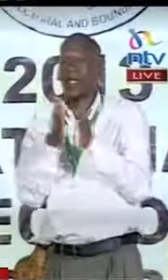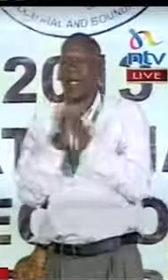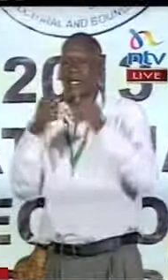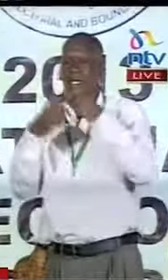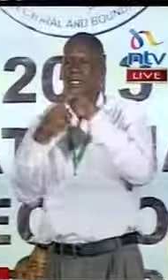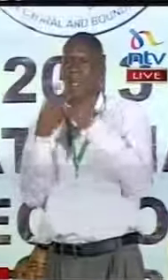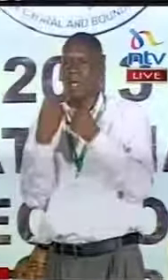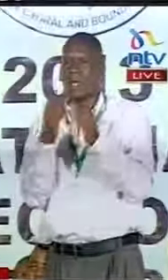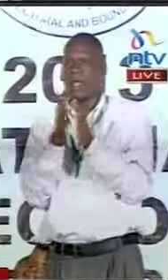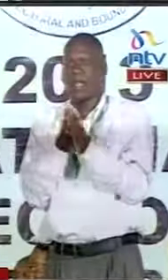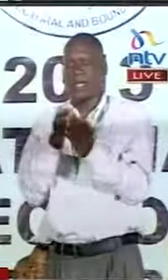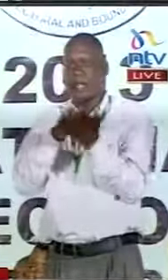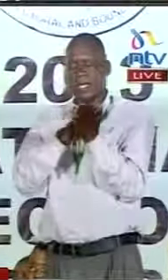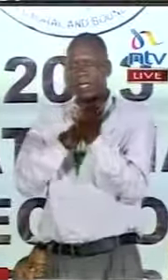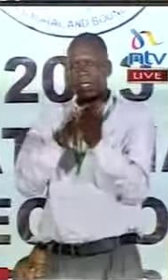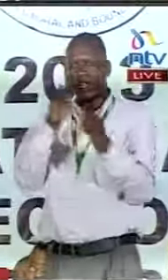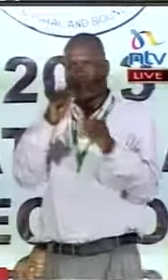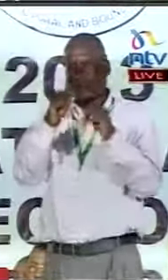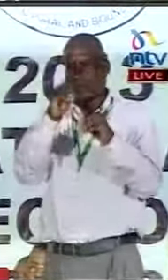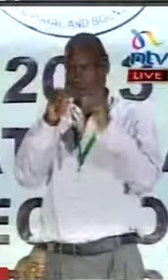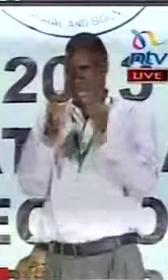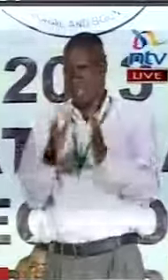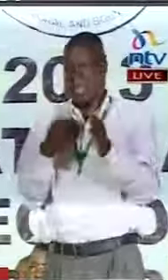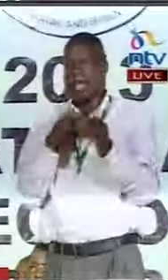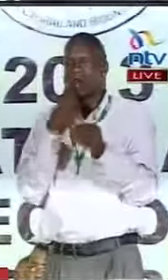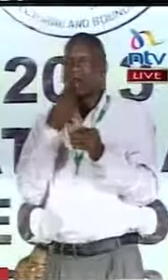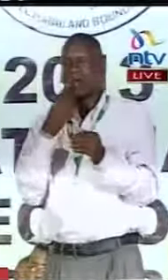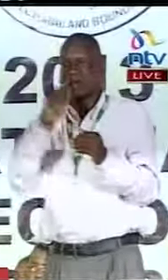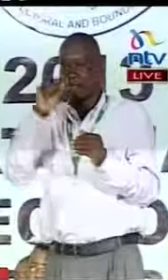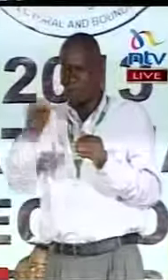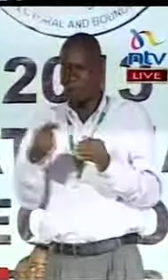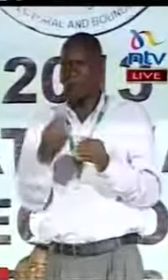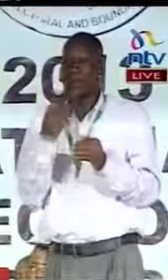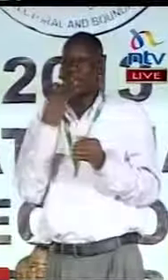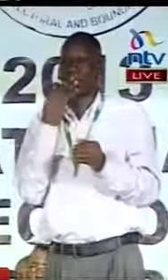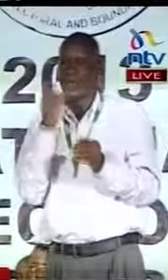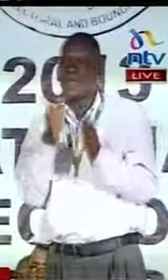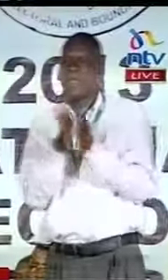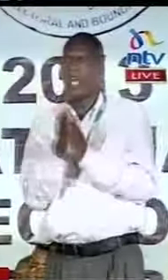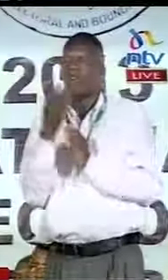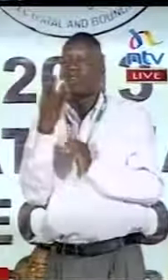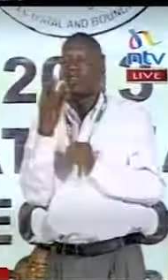79,161. And the registered voters, 100,343.